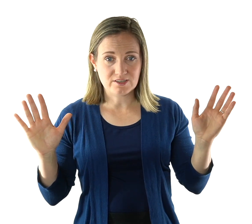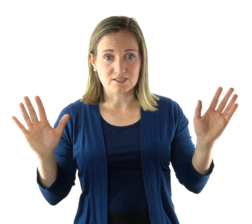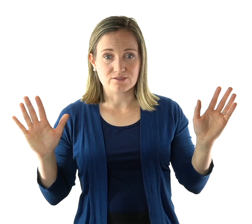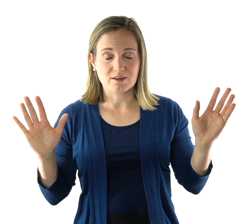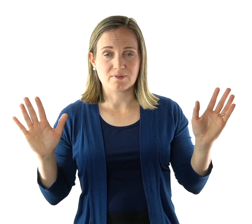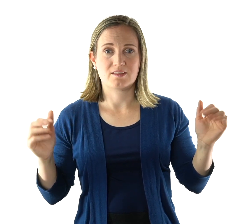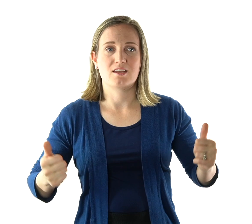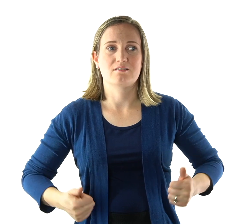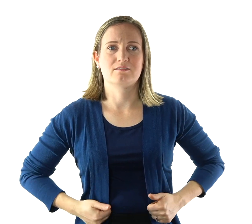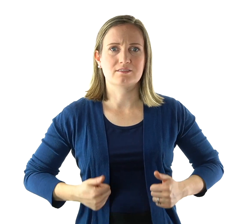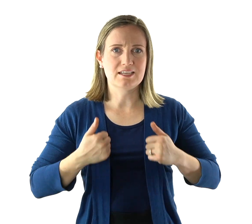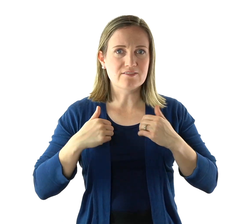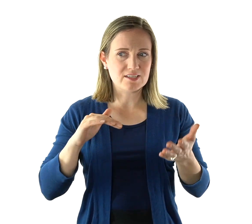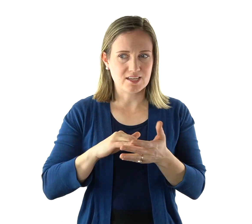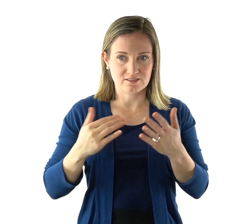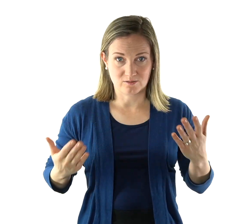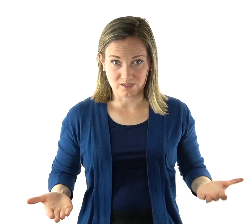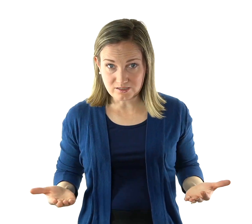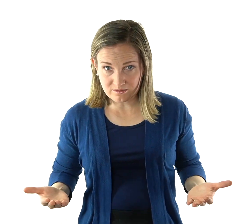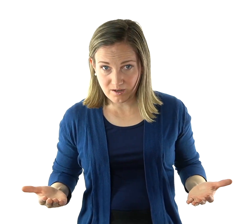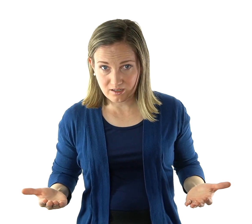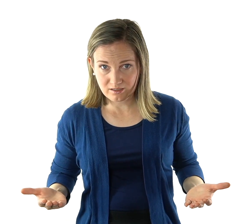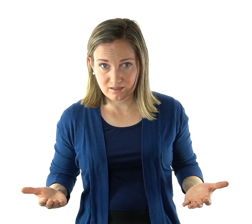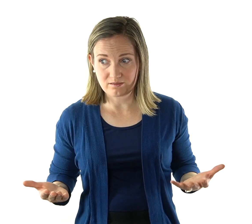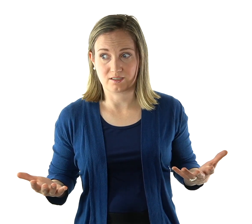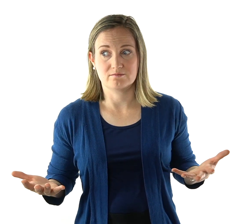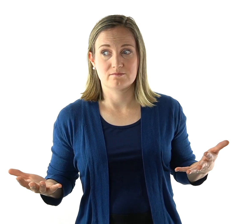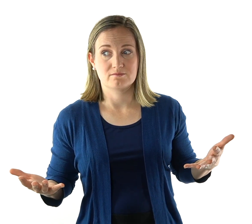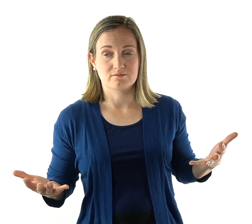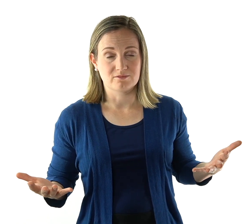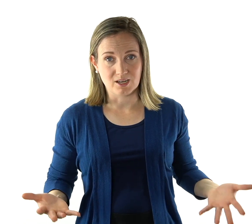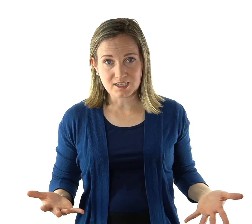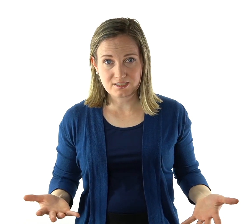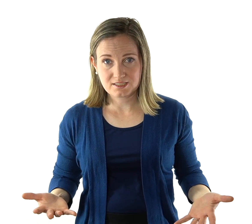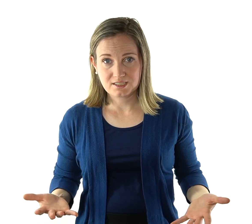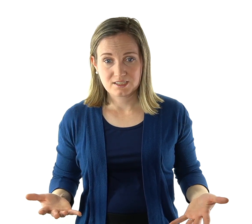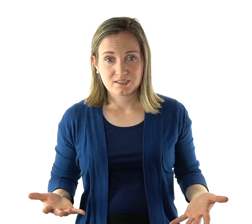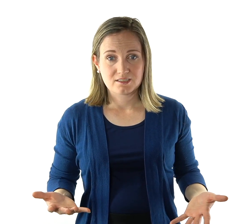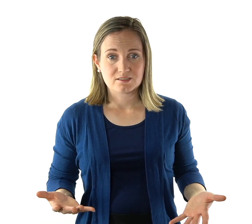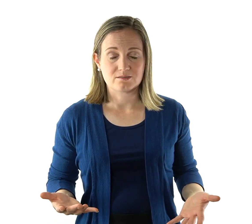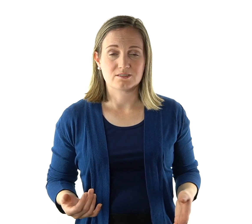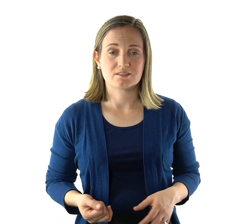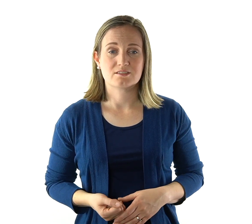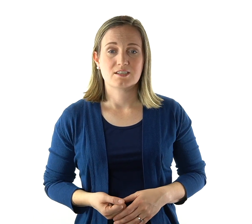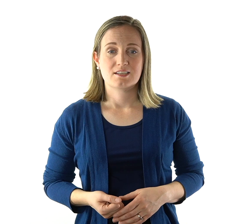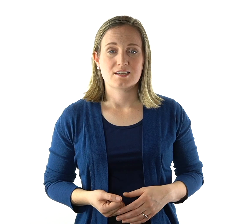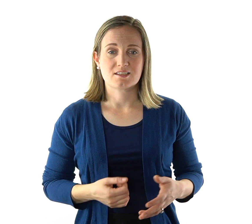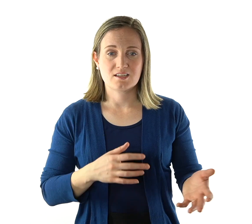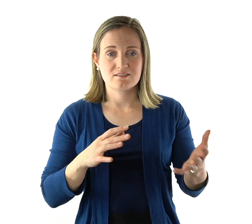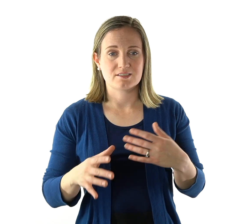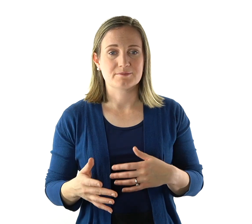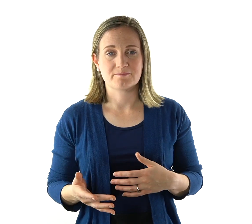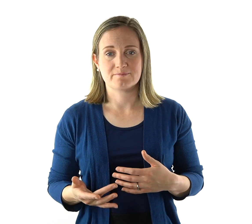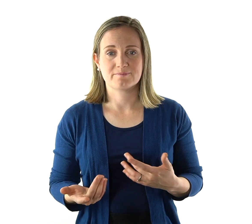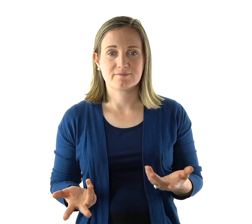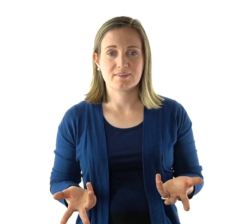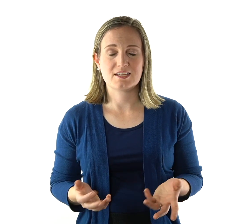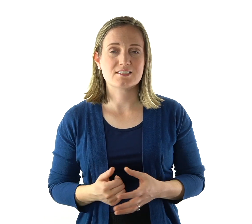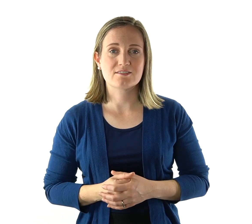finished, right? But then live again, question mark? What? So it's a